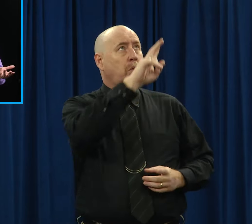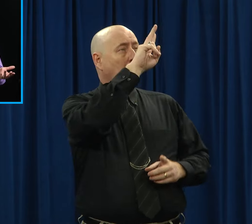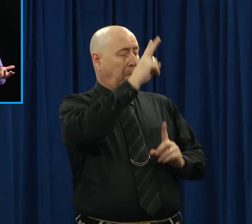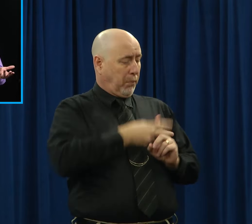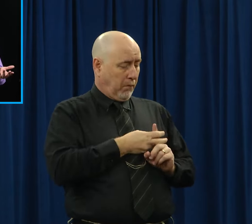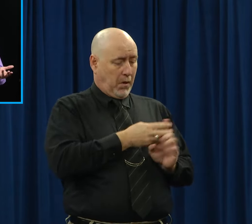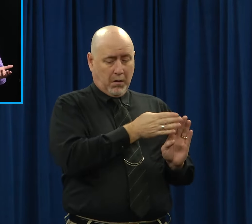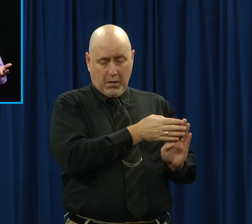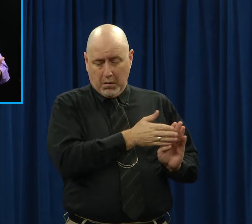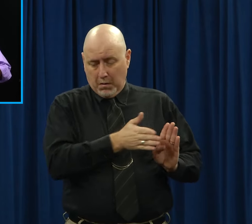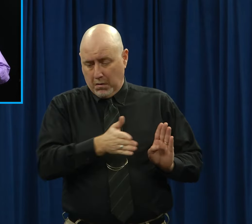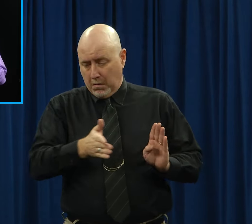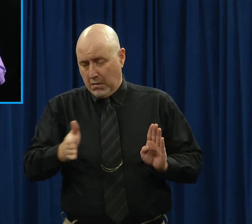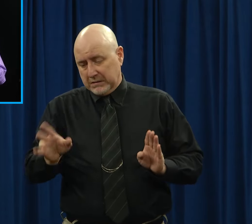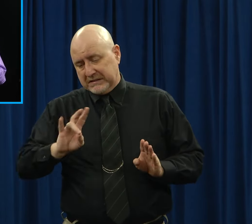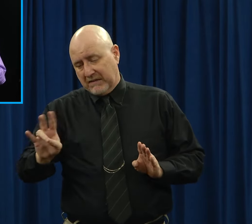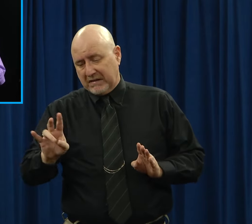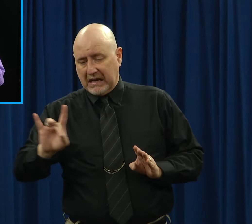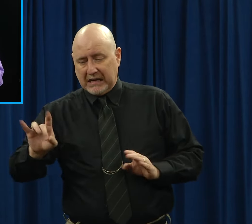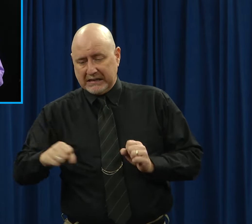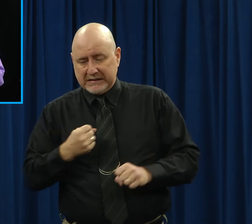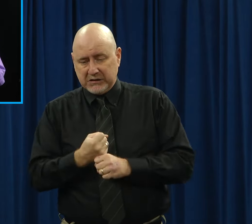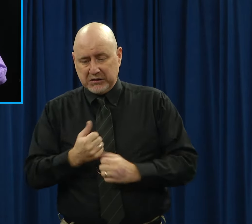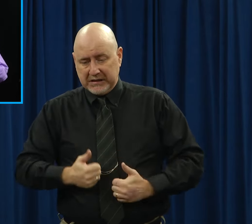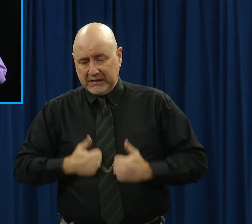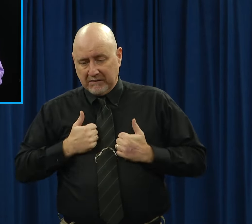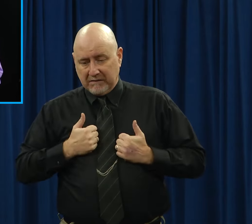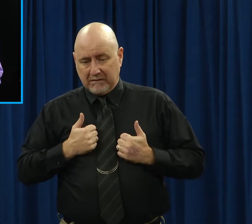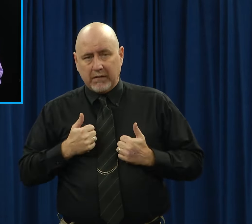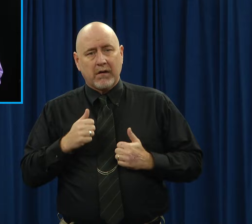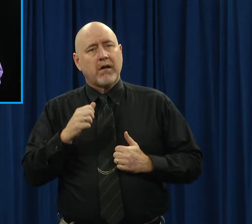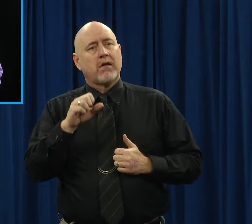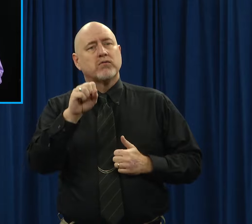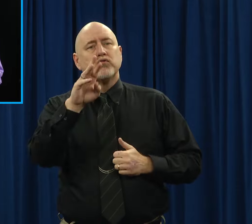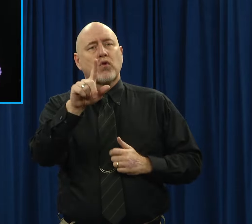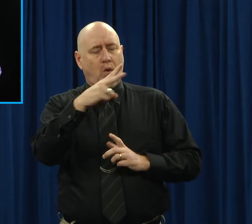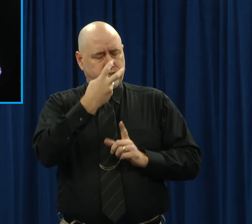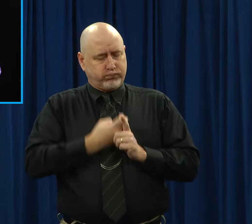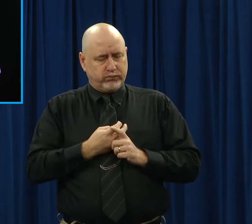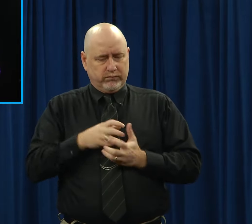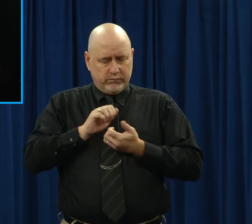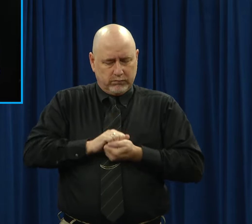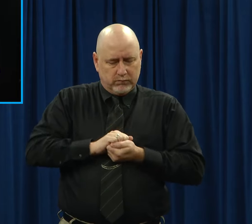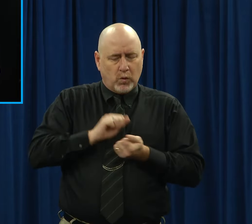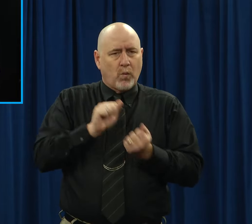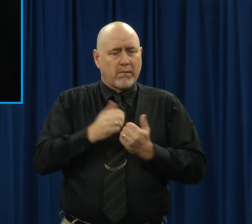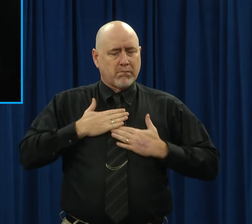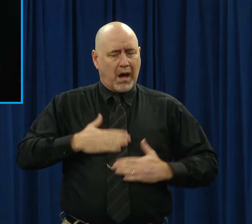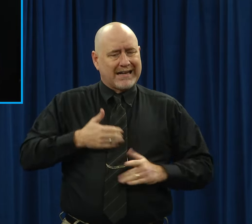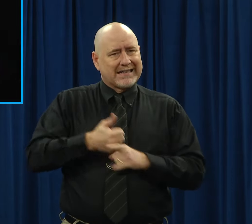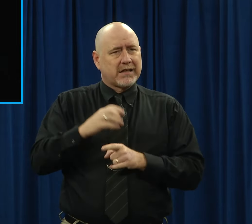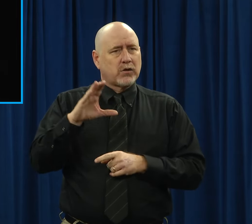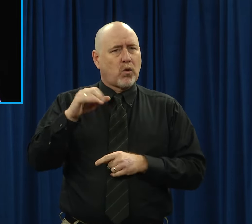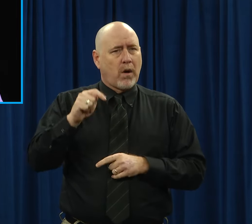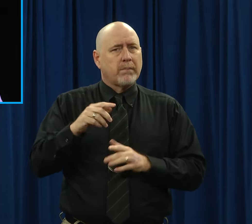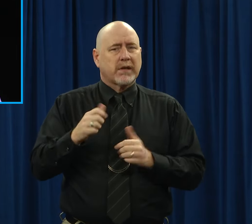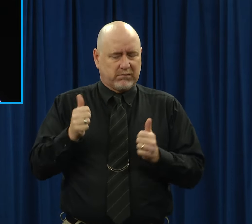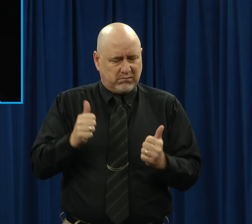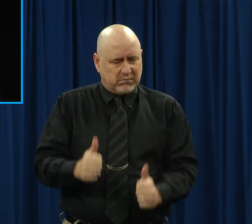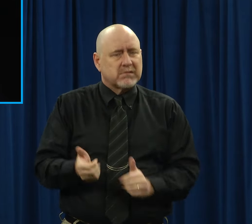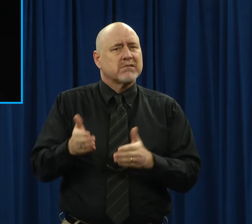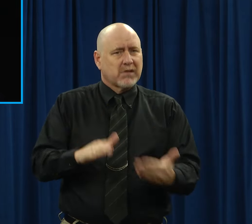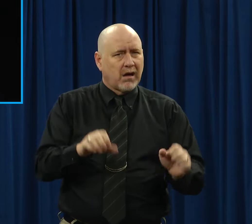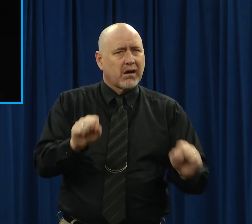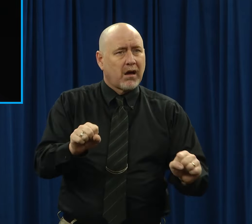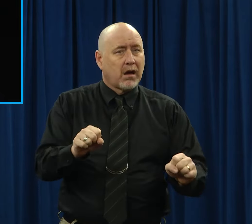80 years that we have this physical body, it dwells in this corruptible, fleshly body. Now,